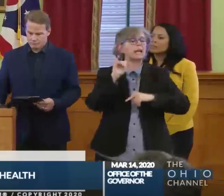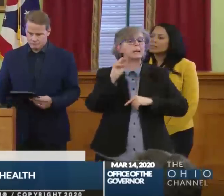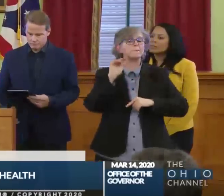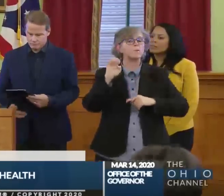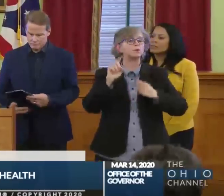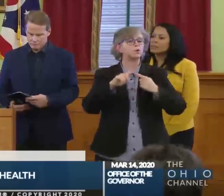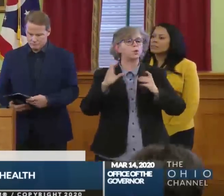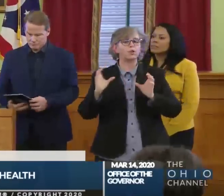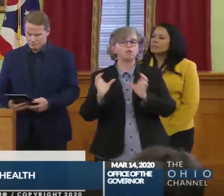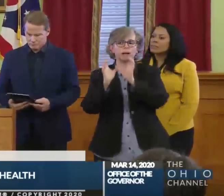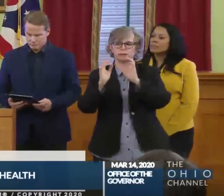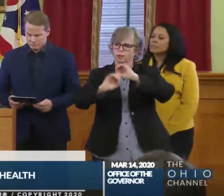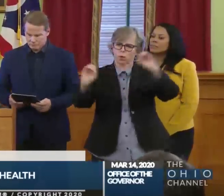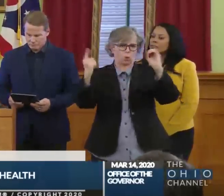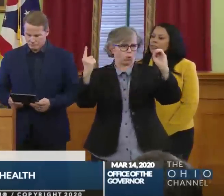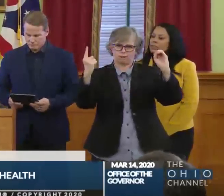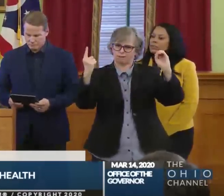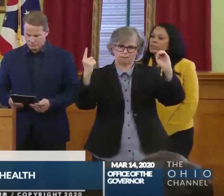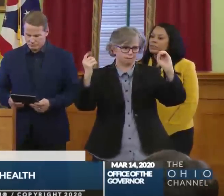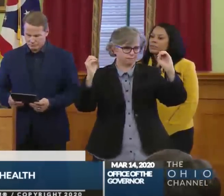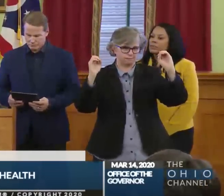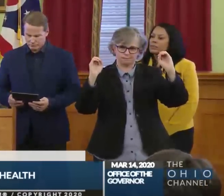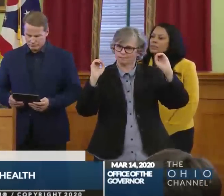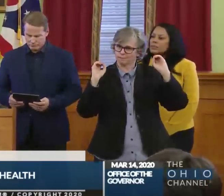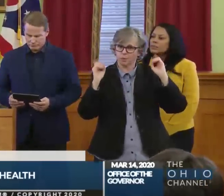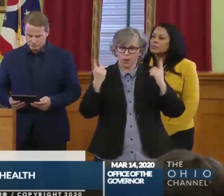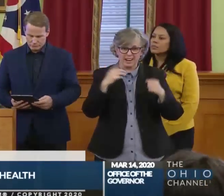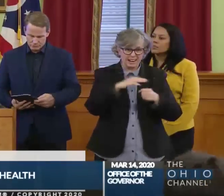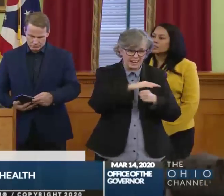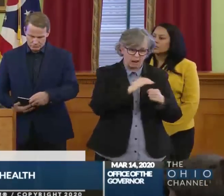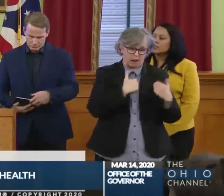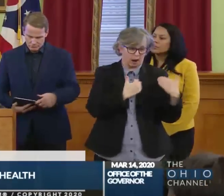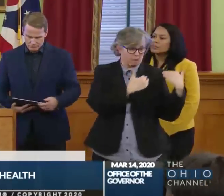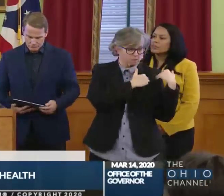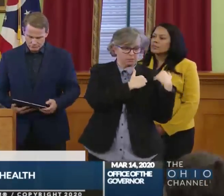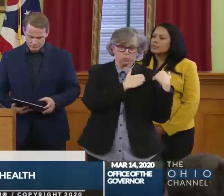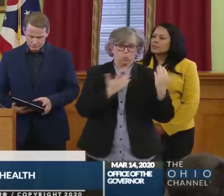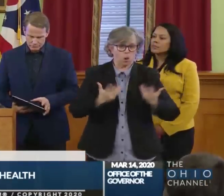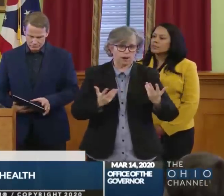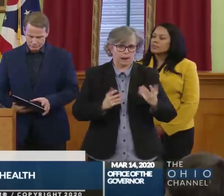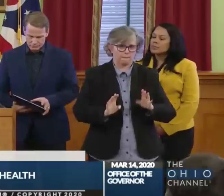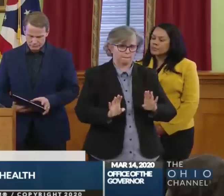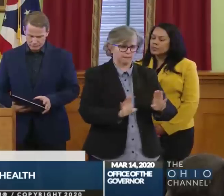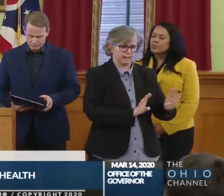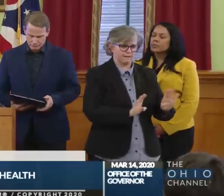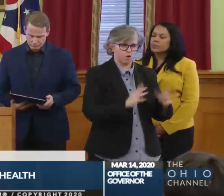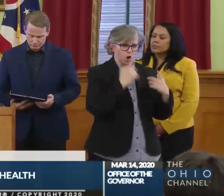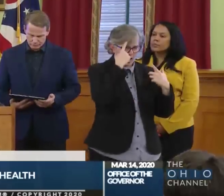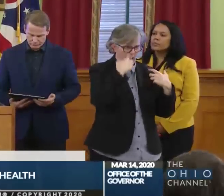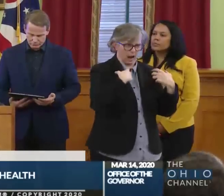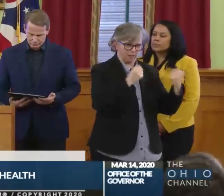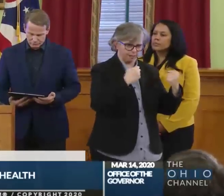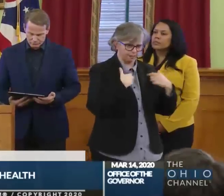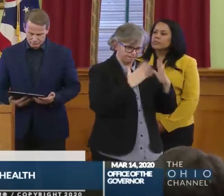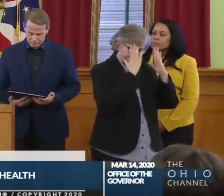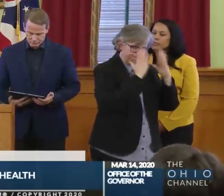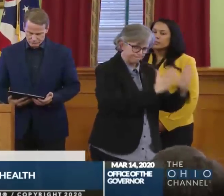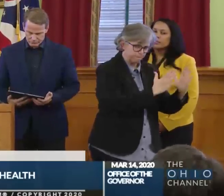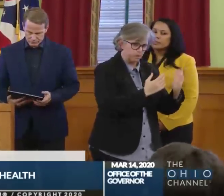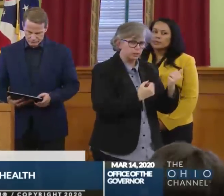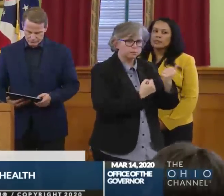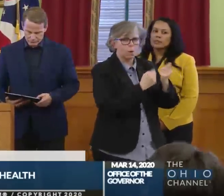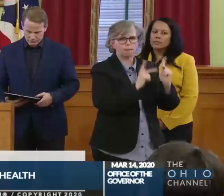that I'm primarily responsible for in the governor's cabinet is behavioral health, so supporting those Ohioans with mental